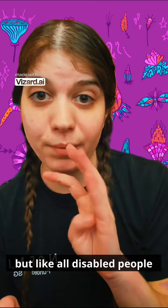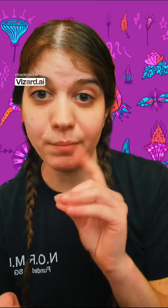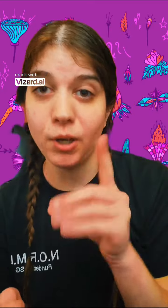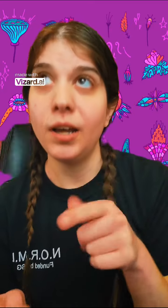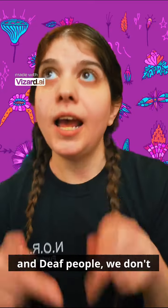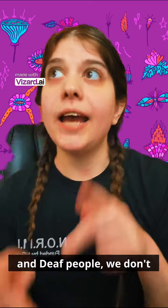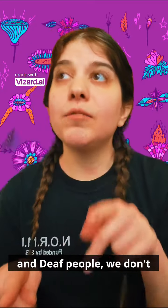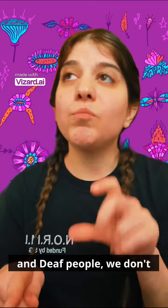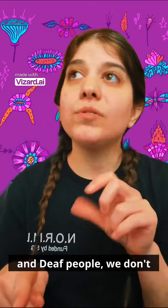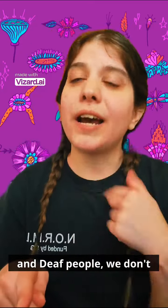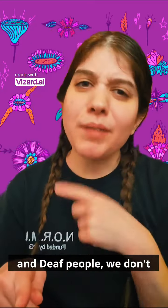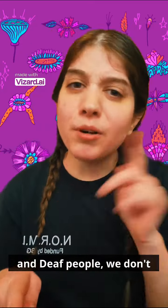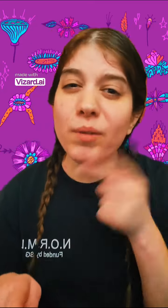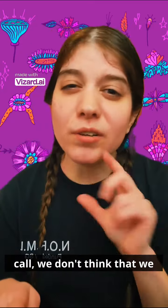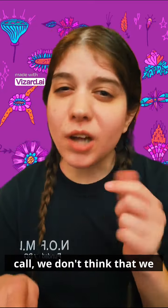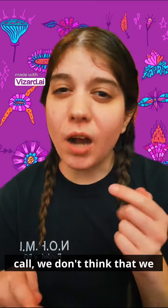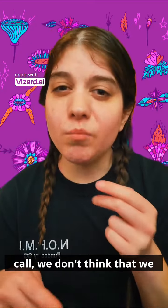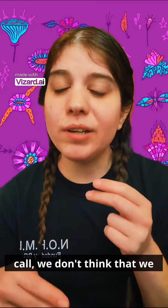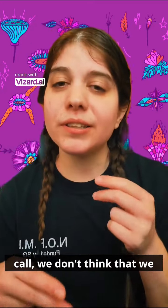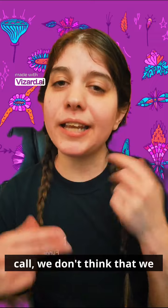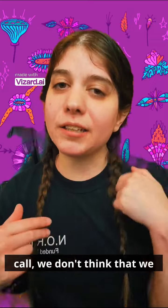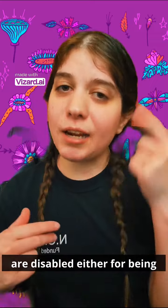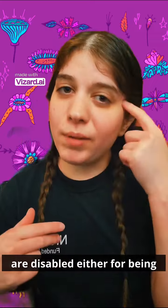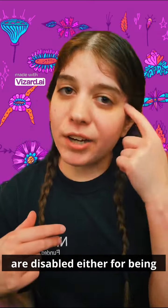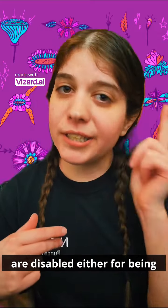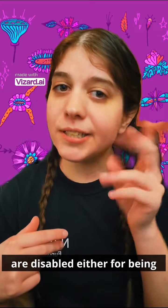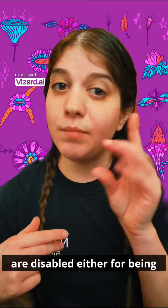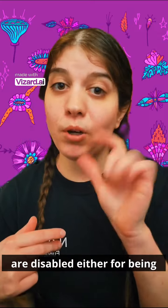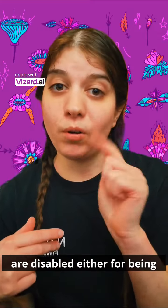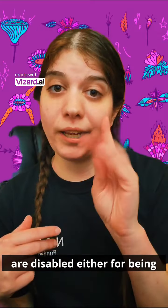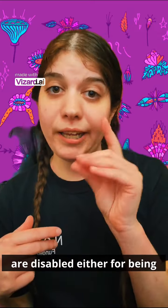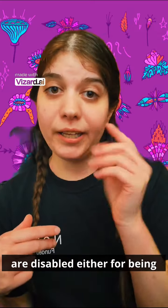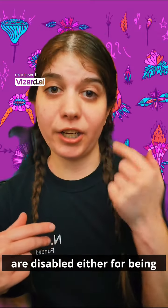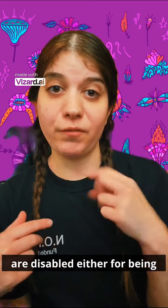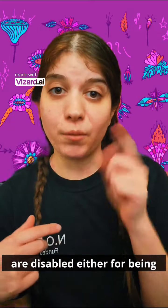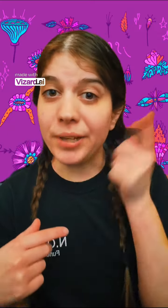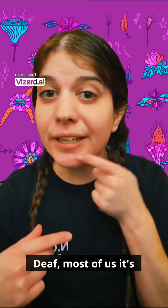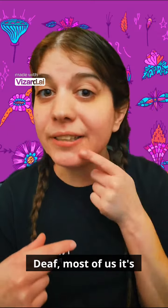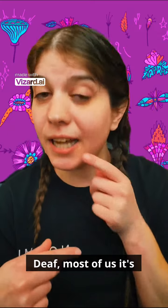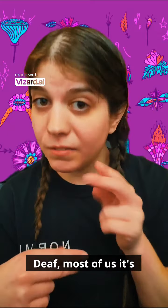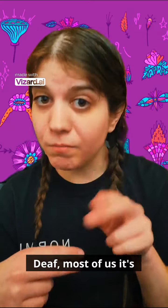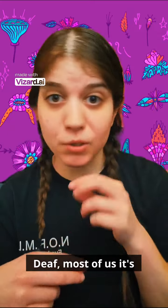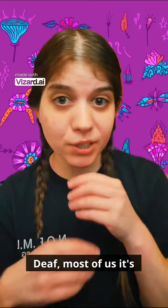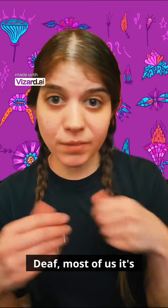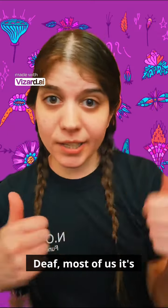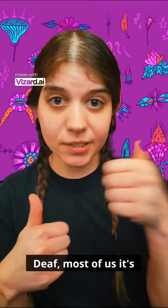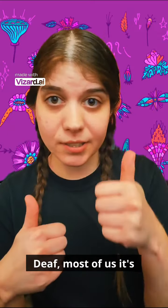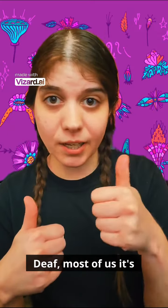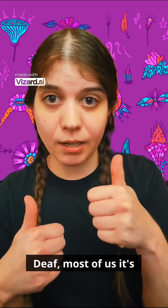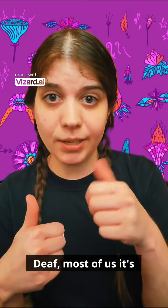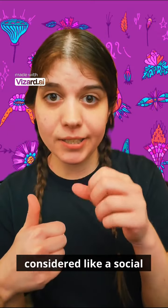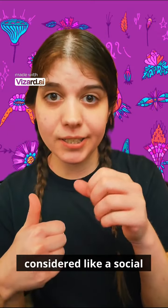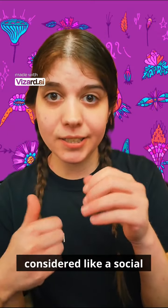people, and deaf people, we don't think that we are disabled either for being deaf, most of us. It's considered